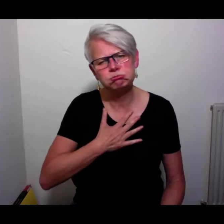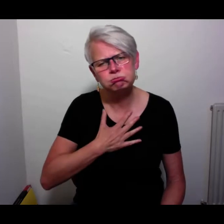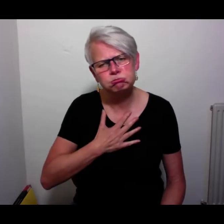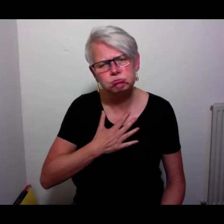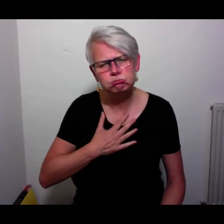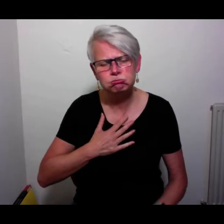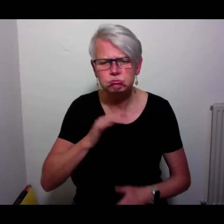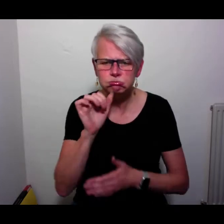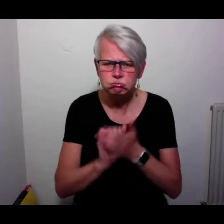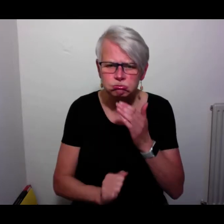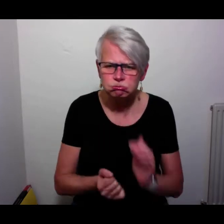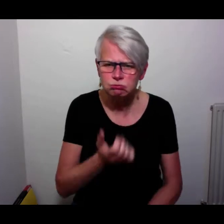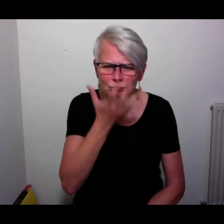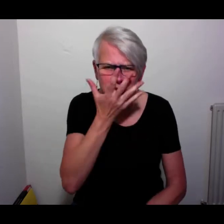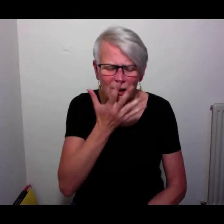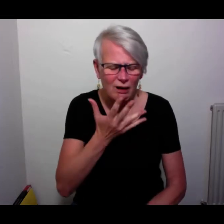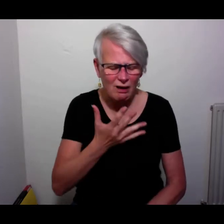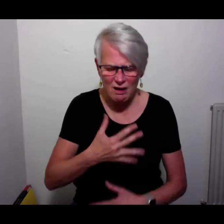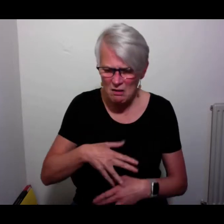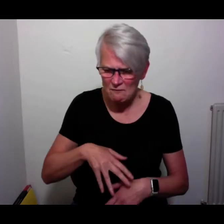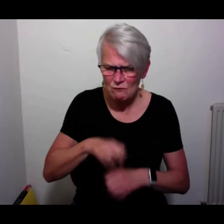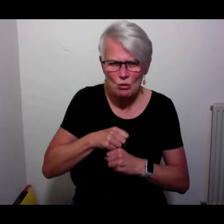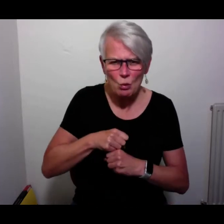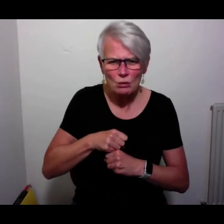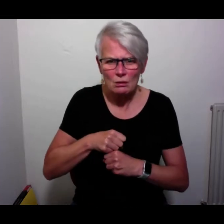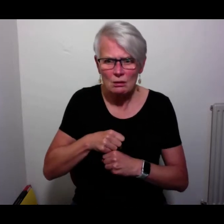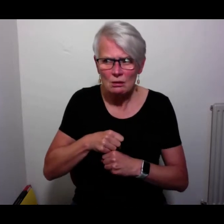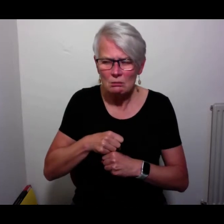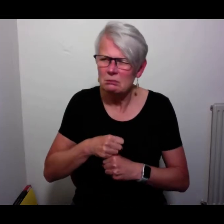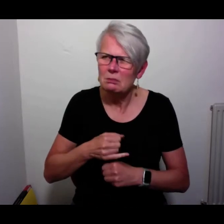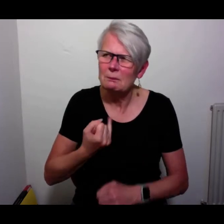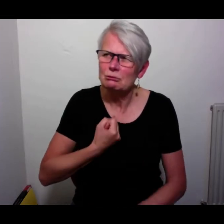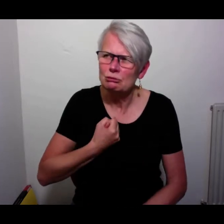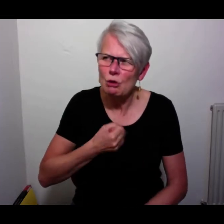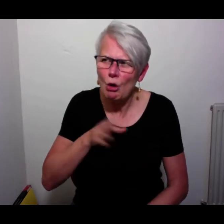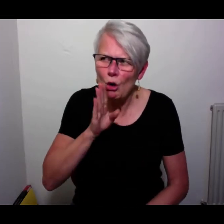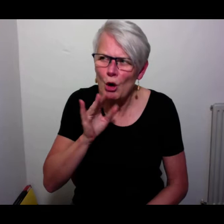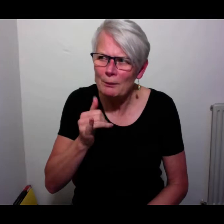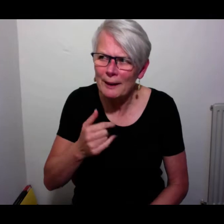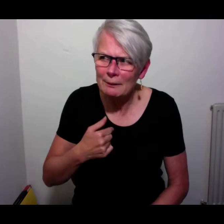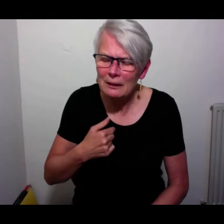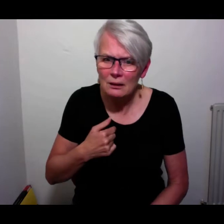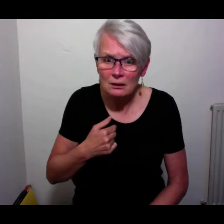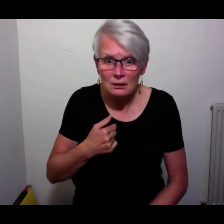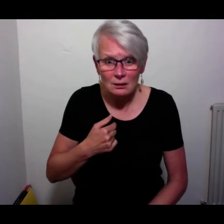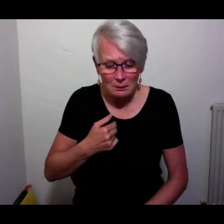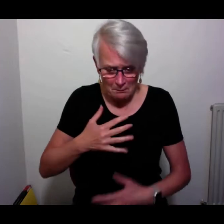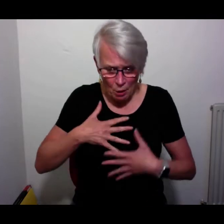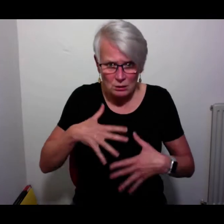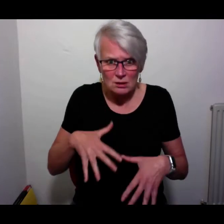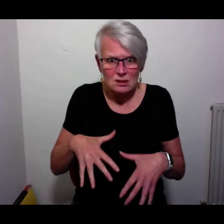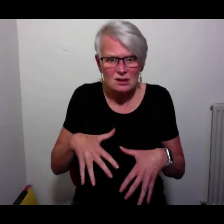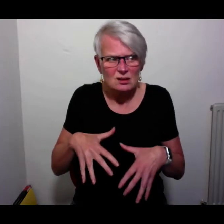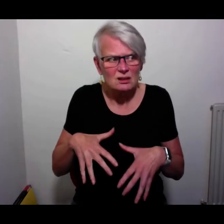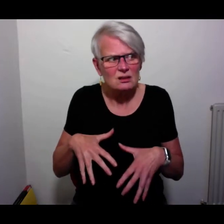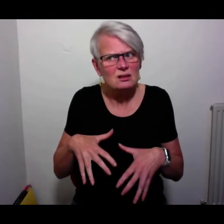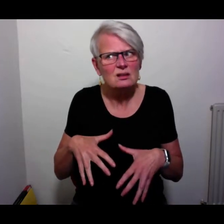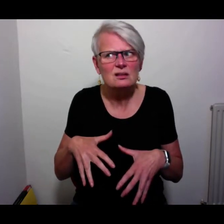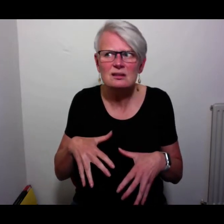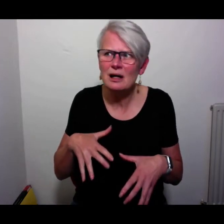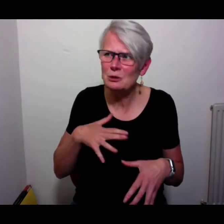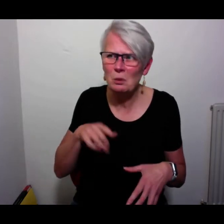I froze, held my breath. Maybe I'd heard her wrong. My body tense, trying to make it not